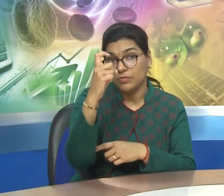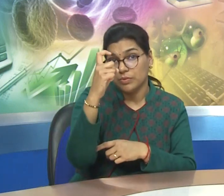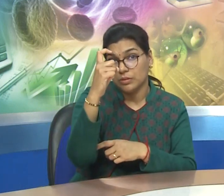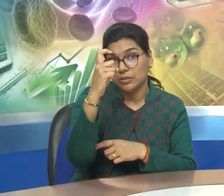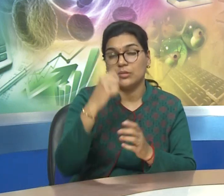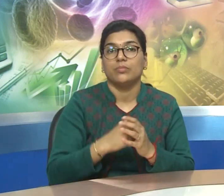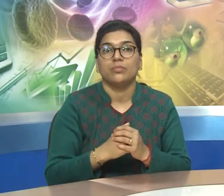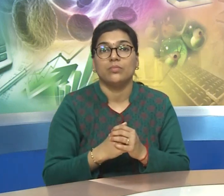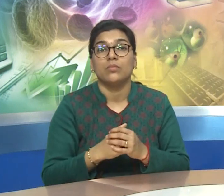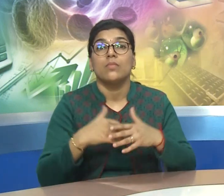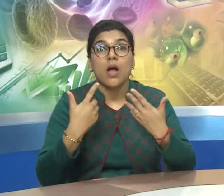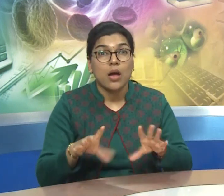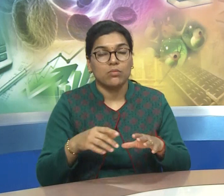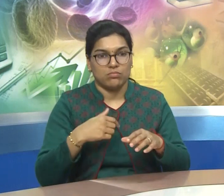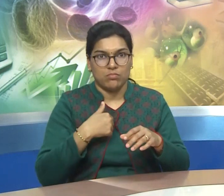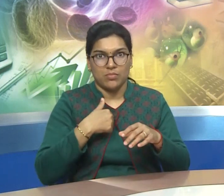Point 7.